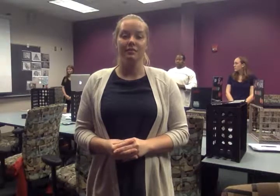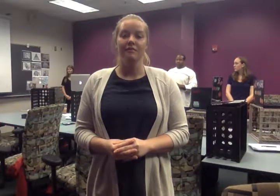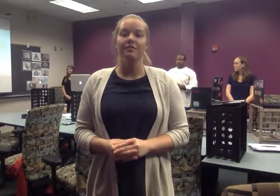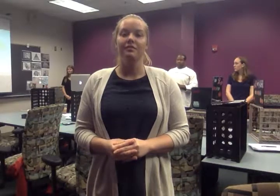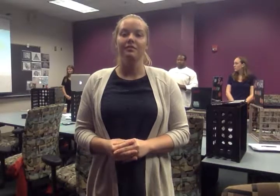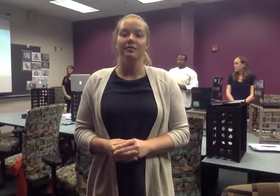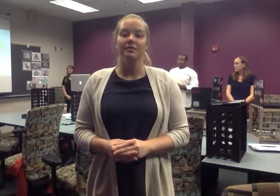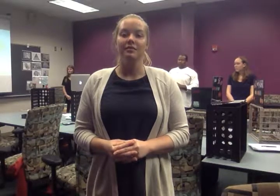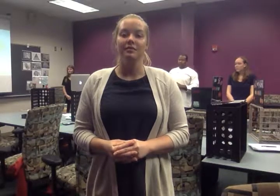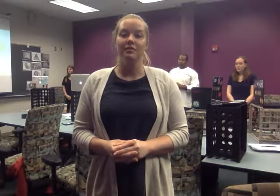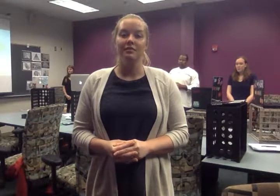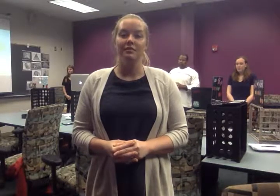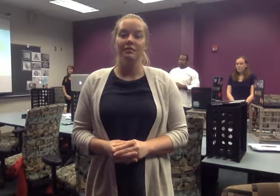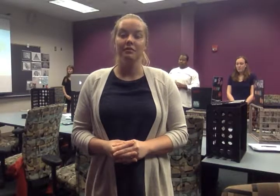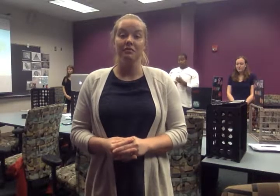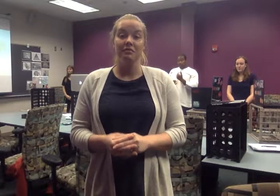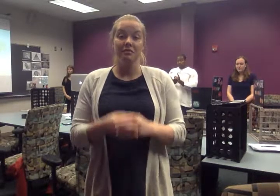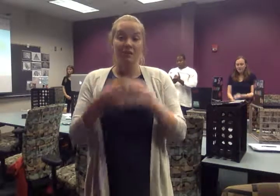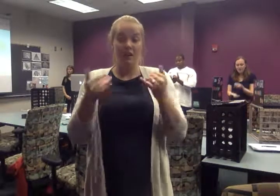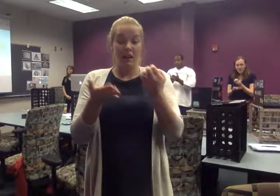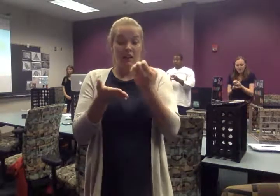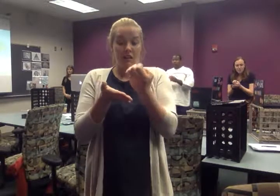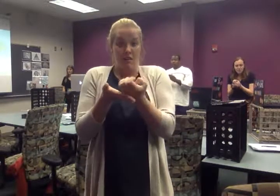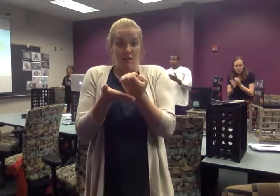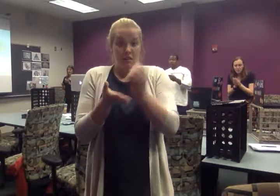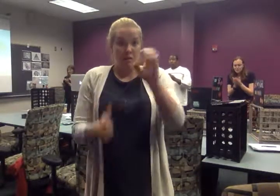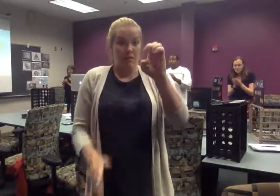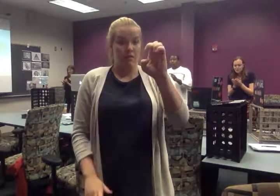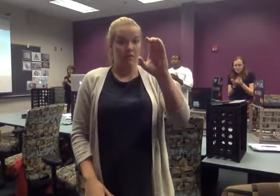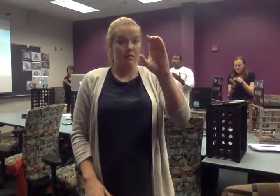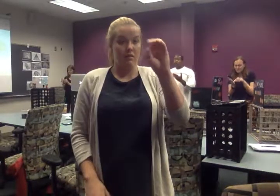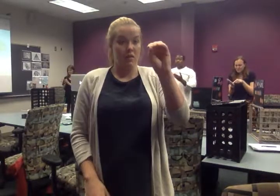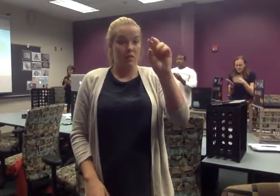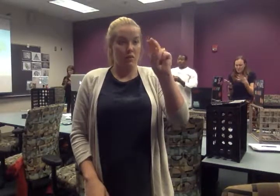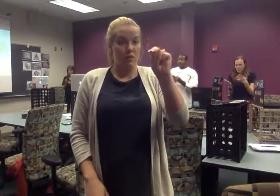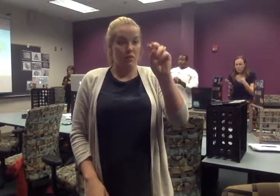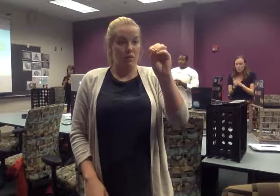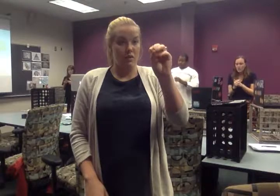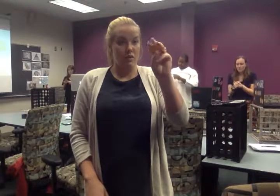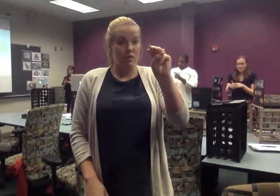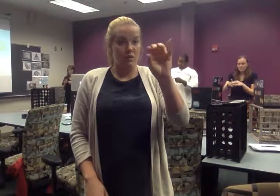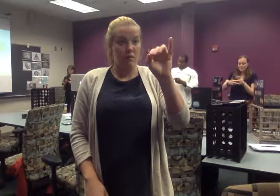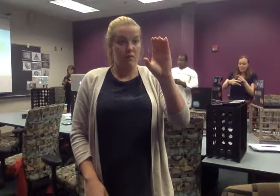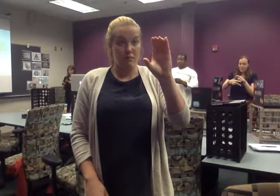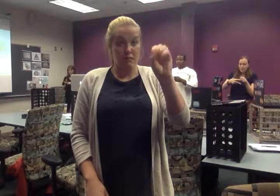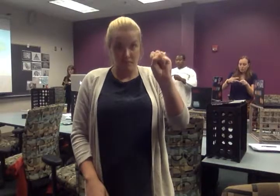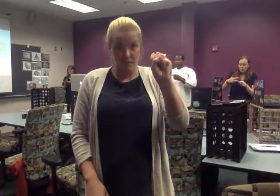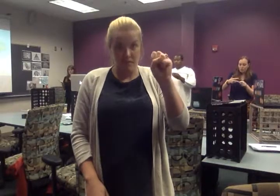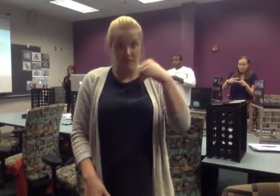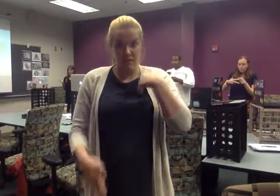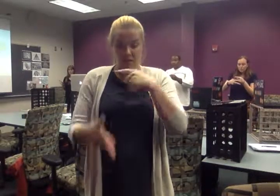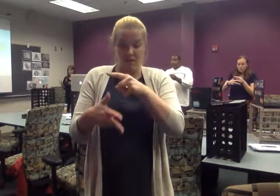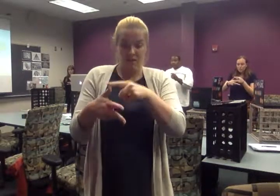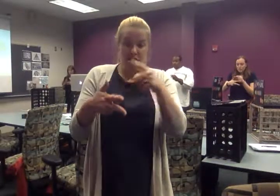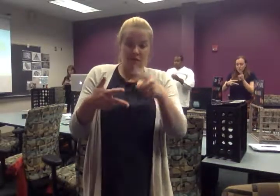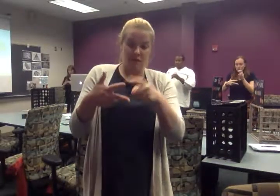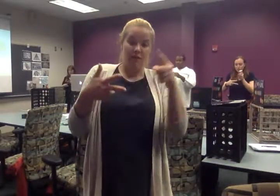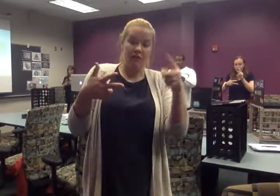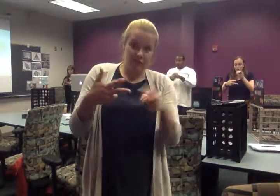So here's what economics textbooks say about money. In general, it has 3 functions: medium of exchange, unit of account, and store of